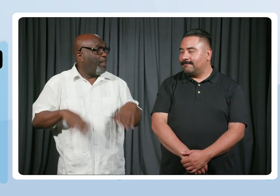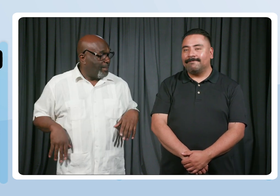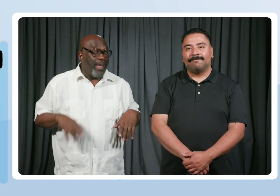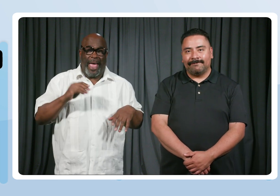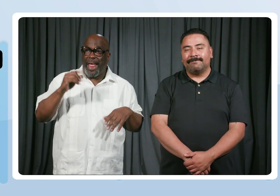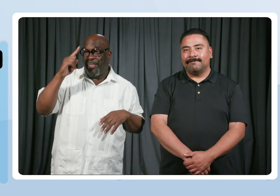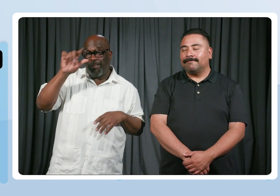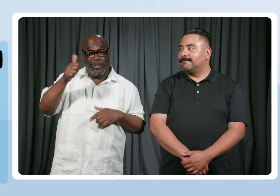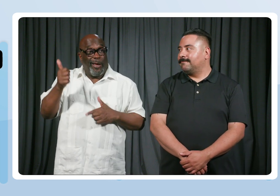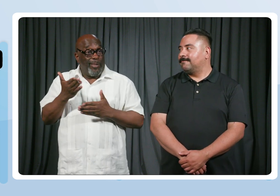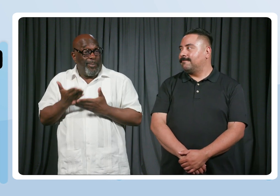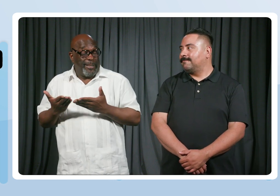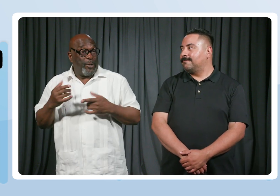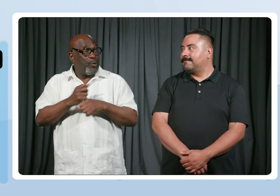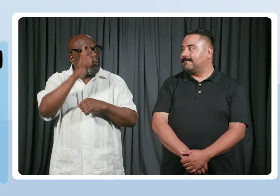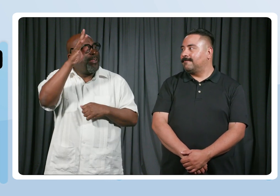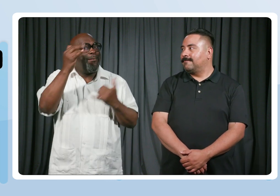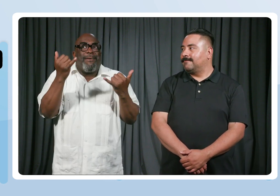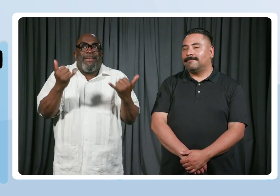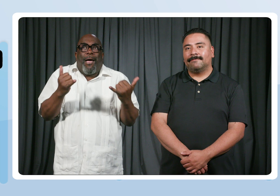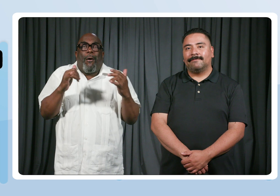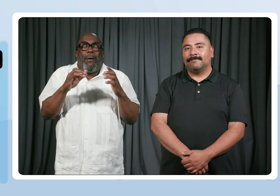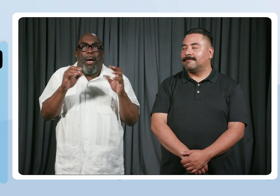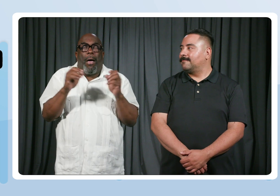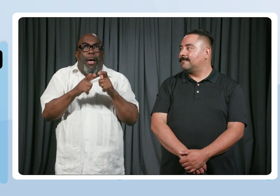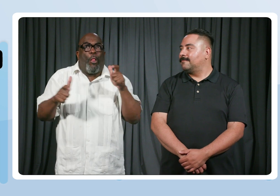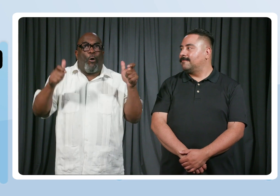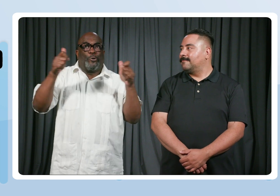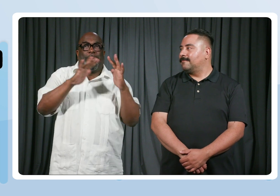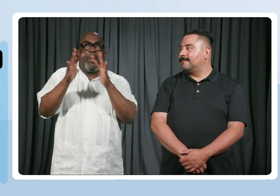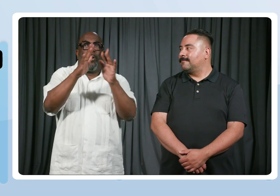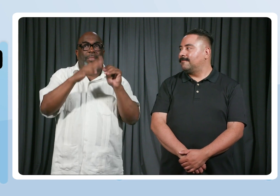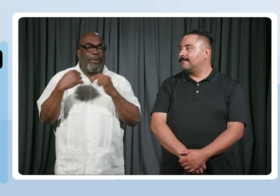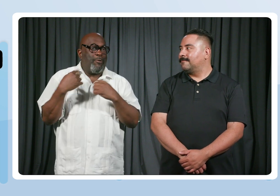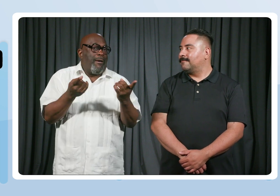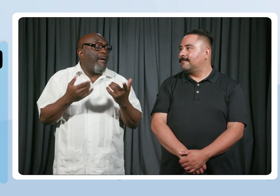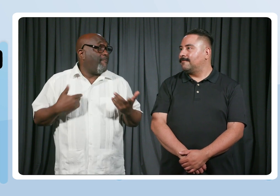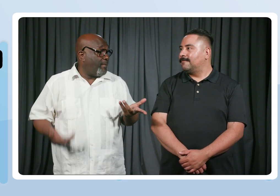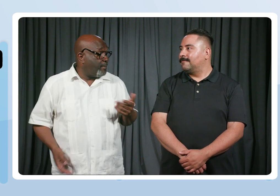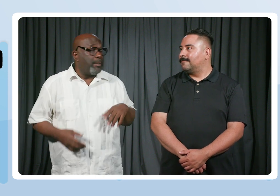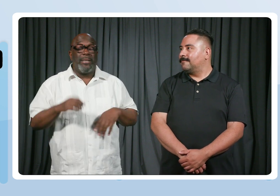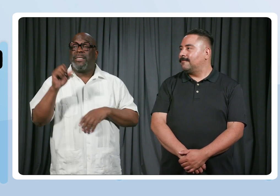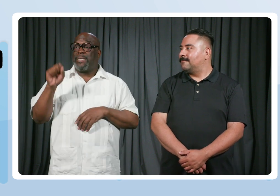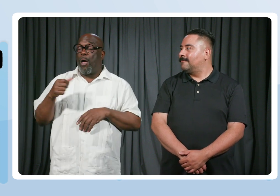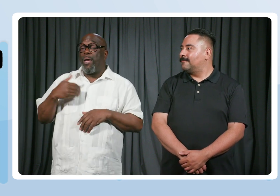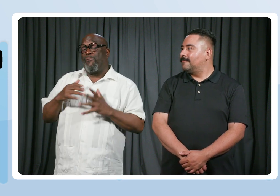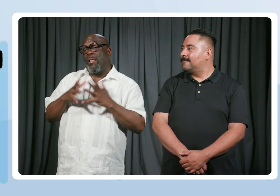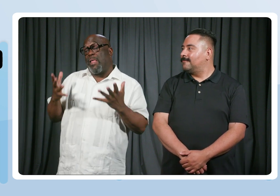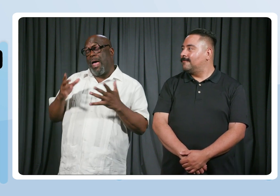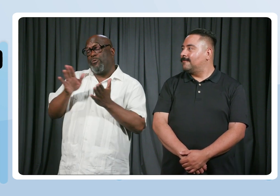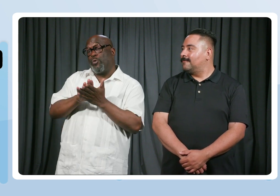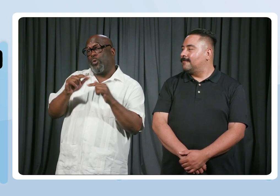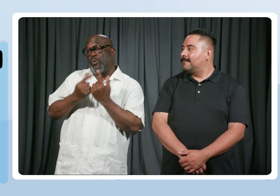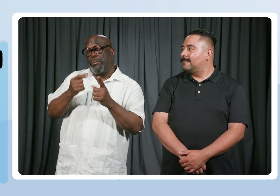I think that's the other piece, that you're creating a greater network than you already had. Yeah, we have a lot of school groups who are